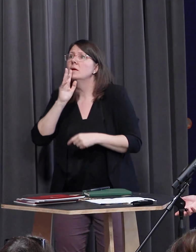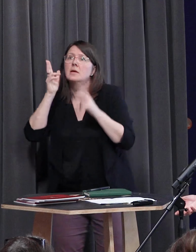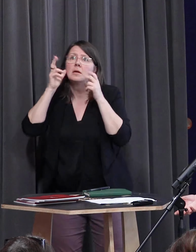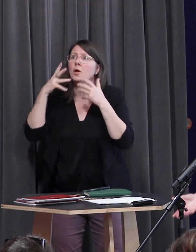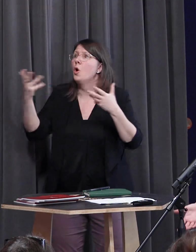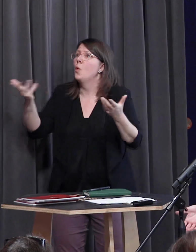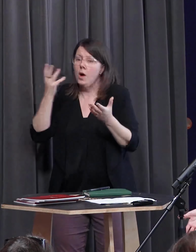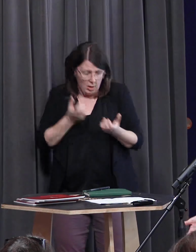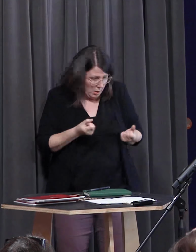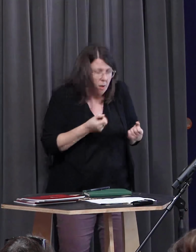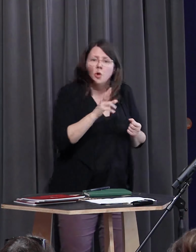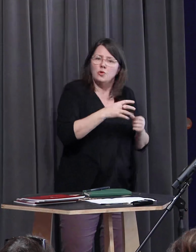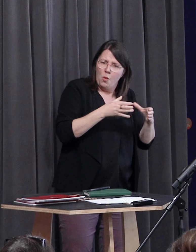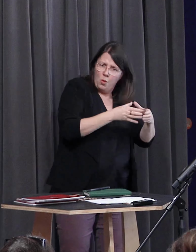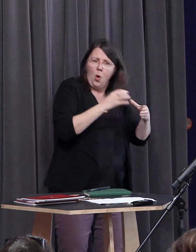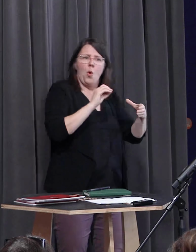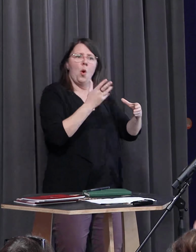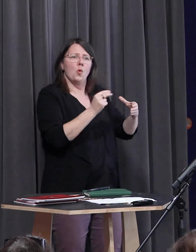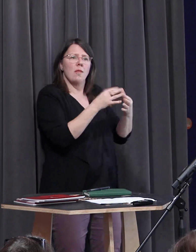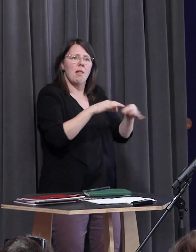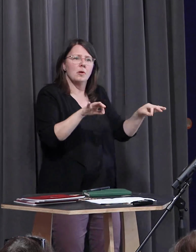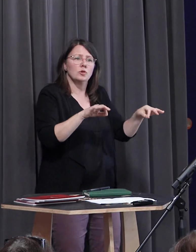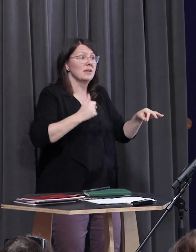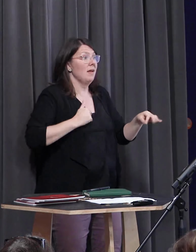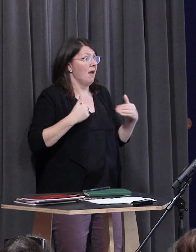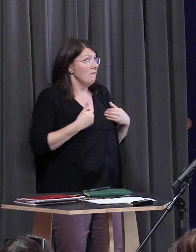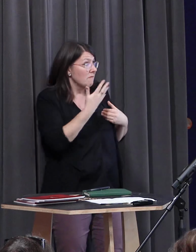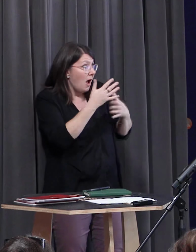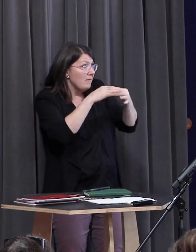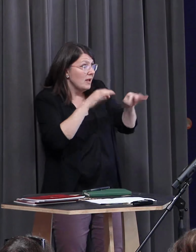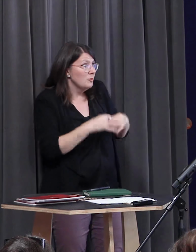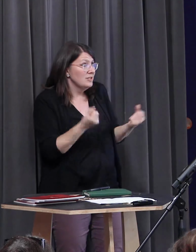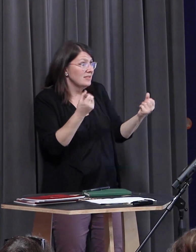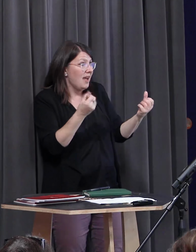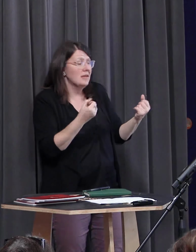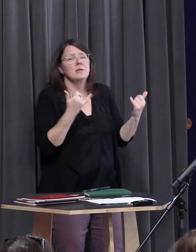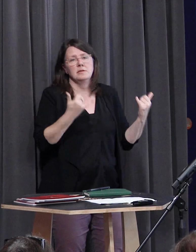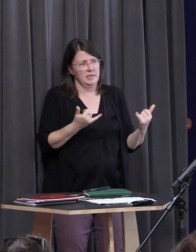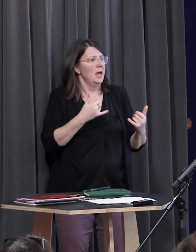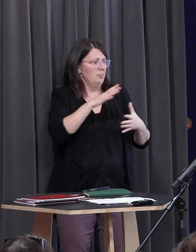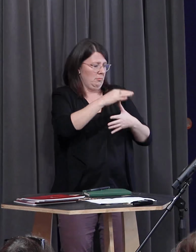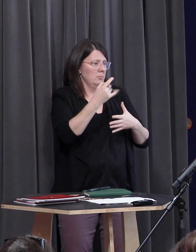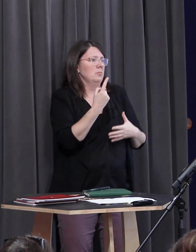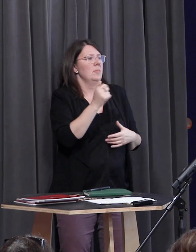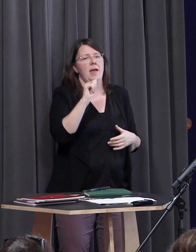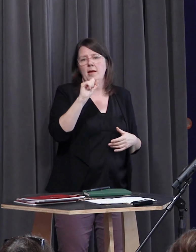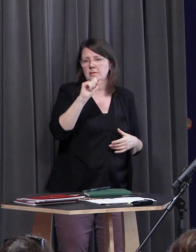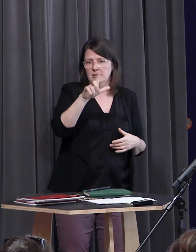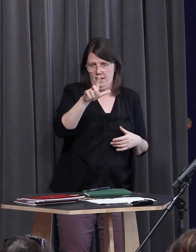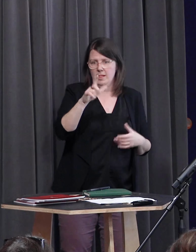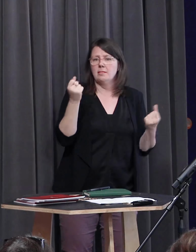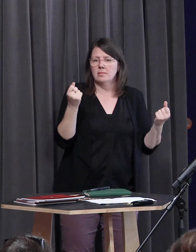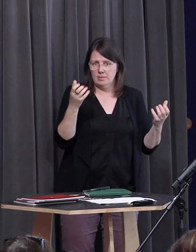world. In Canada, we have at least 5. And today, we'll be using one, American Sign Language.